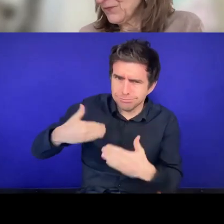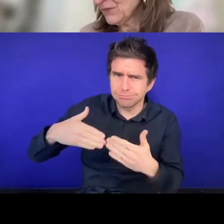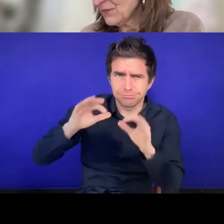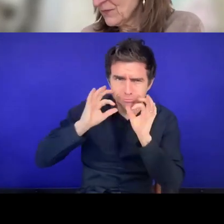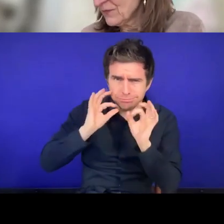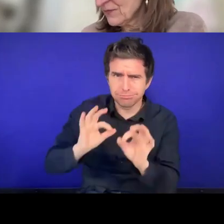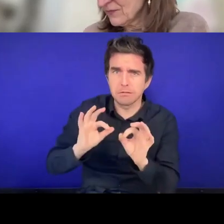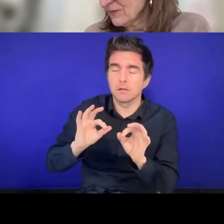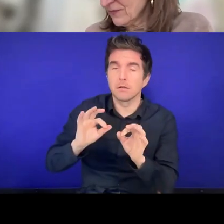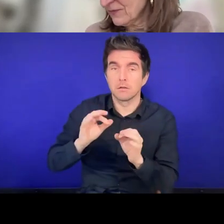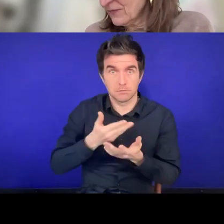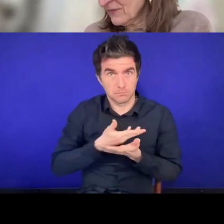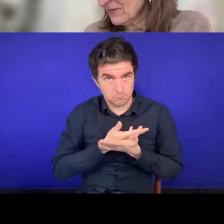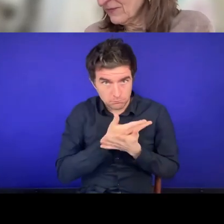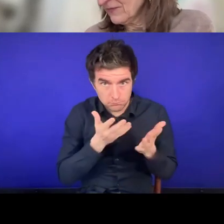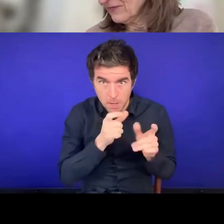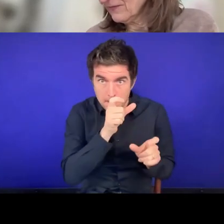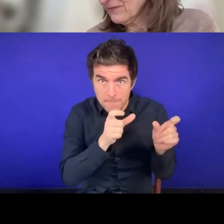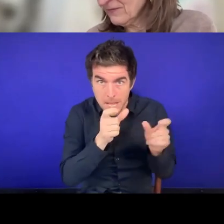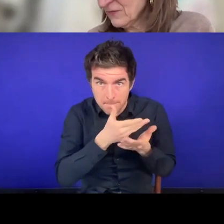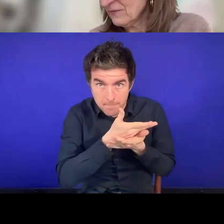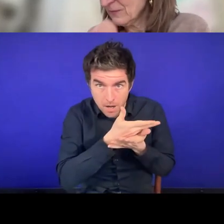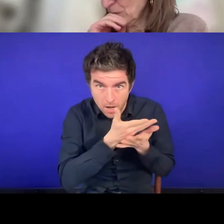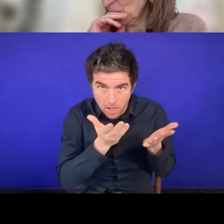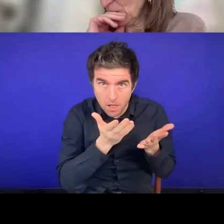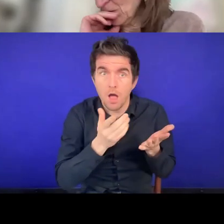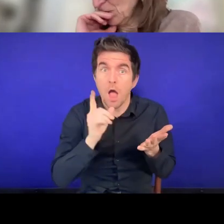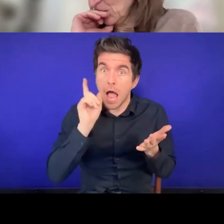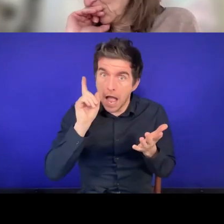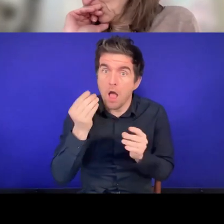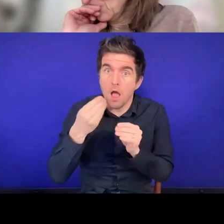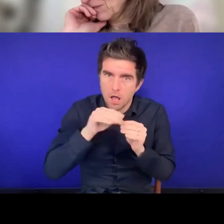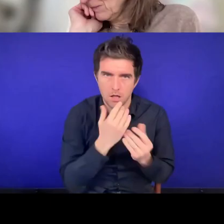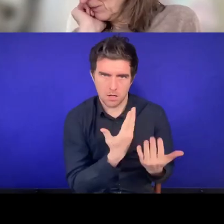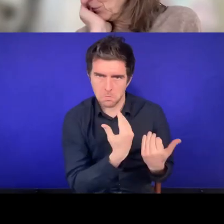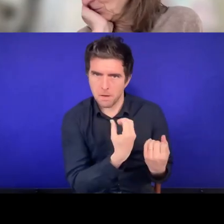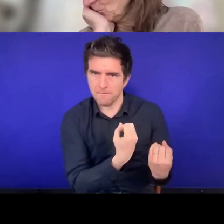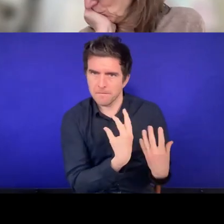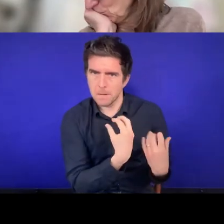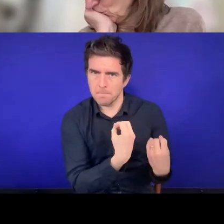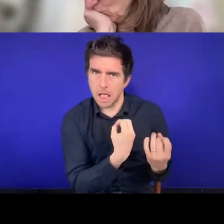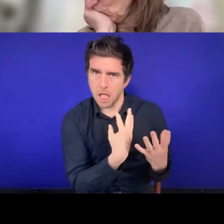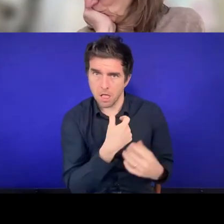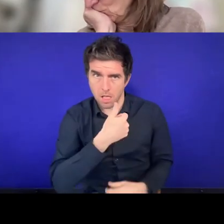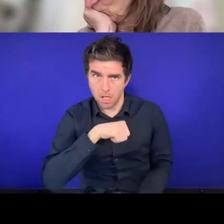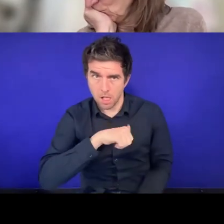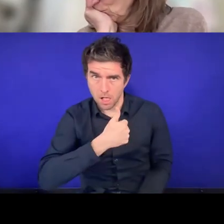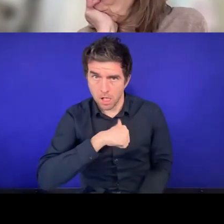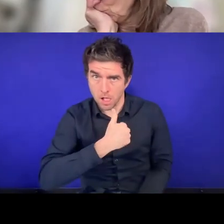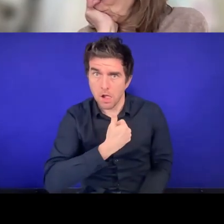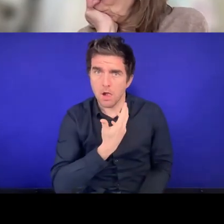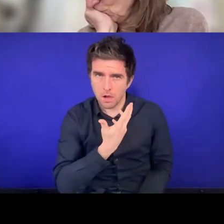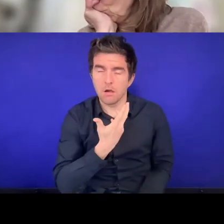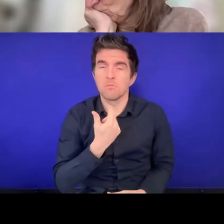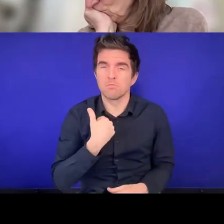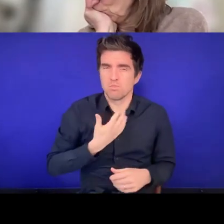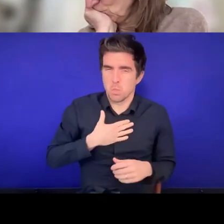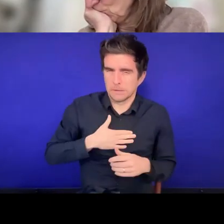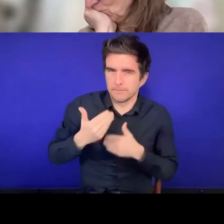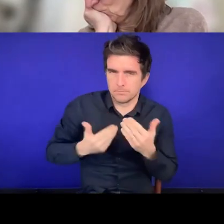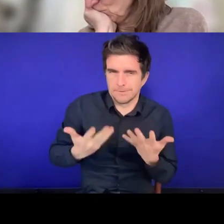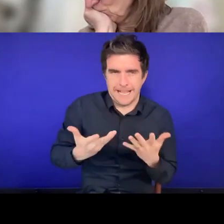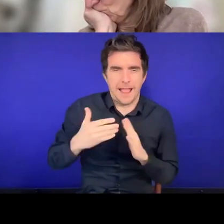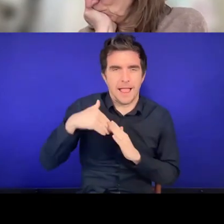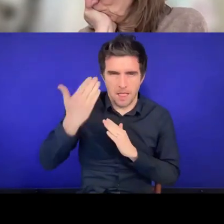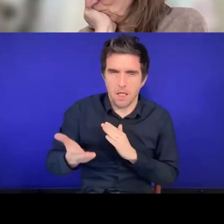to implement that feedback? And I know we've sort of talked about there might be a need to do trainings with NSOs,